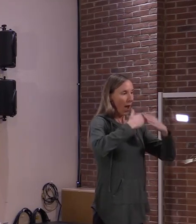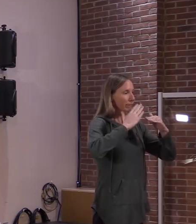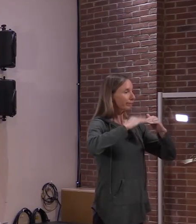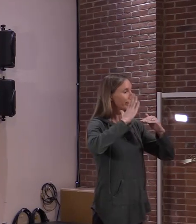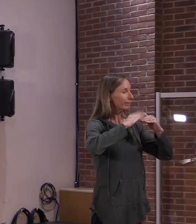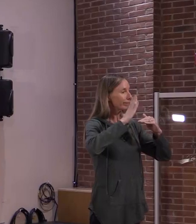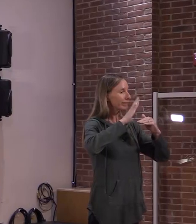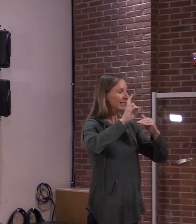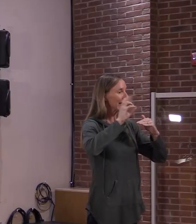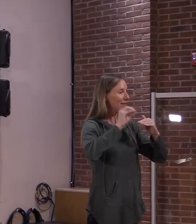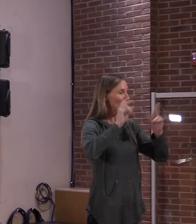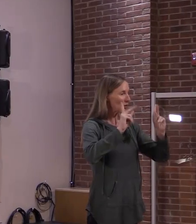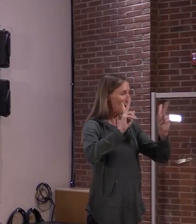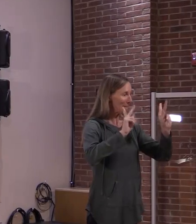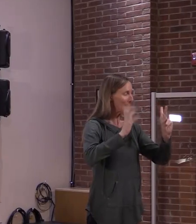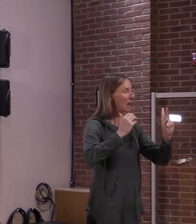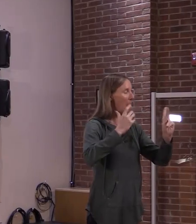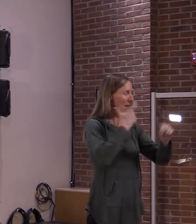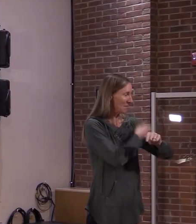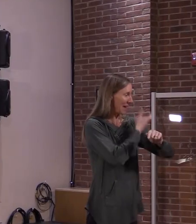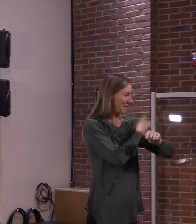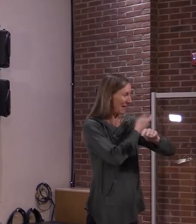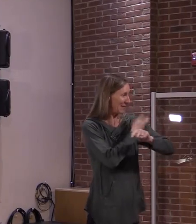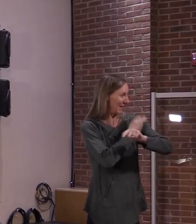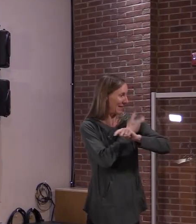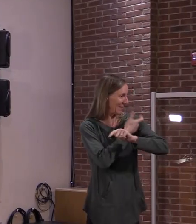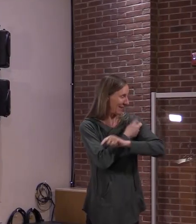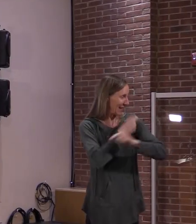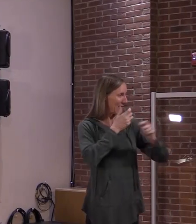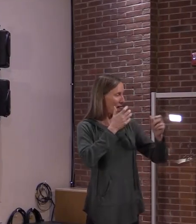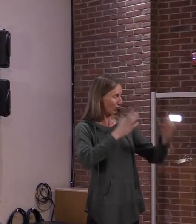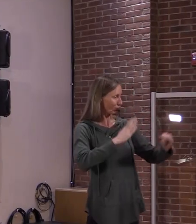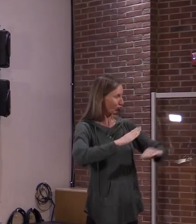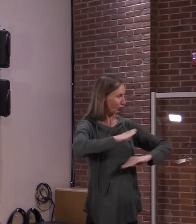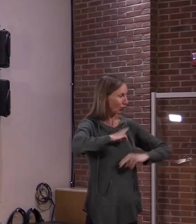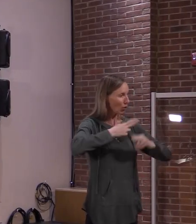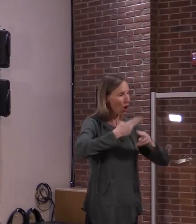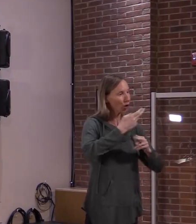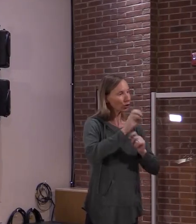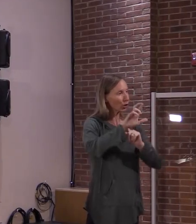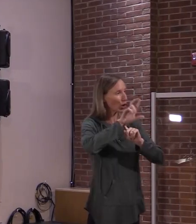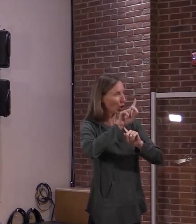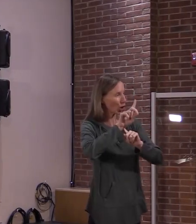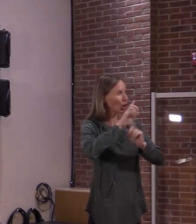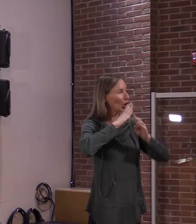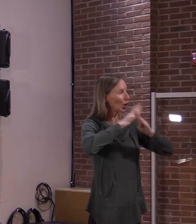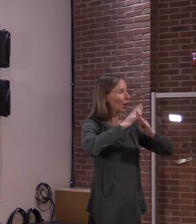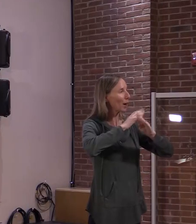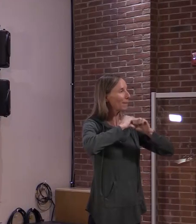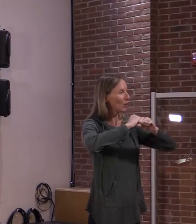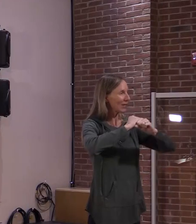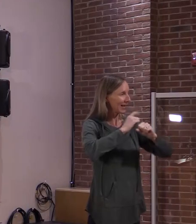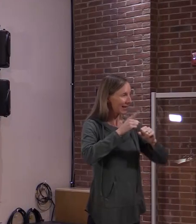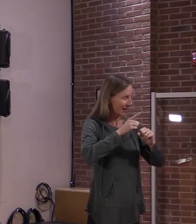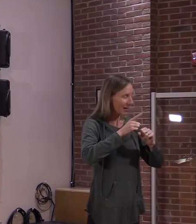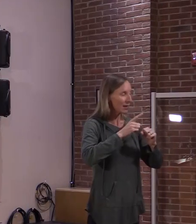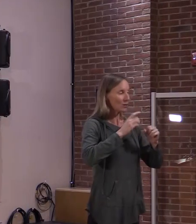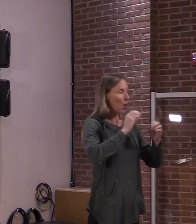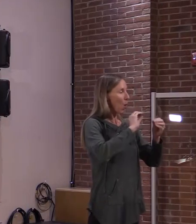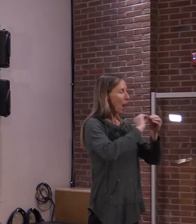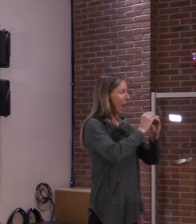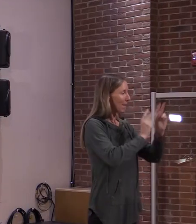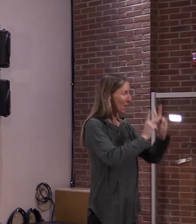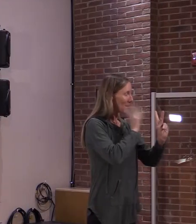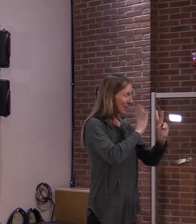but people were asking you if you put the number of people who are vaccinated plus the people who